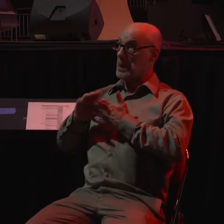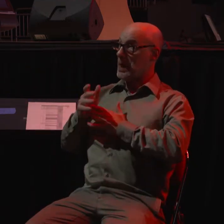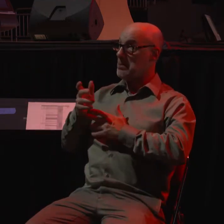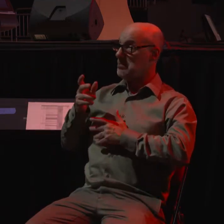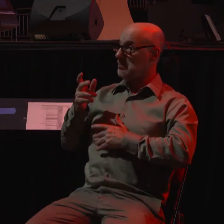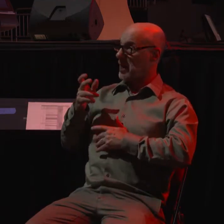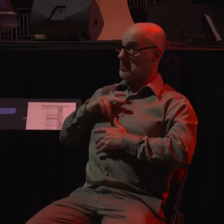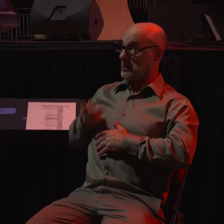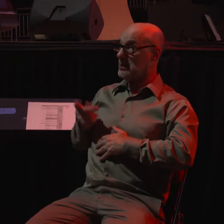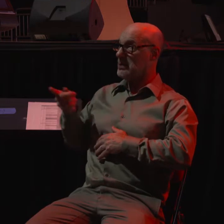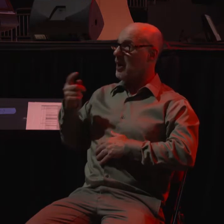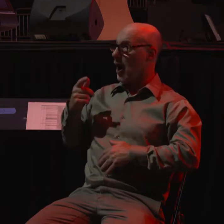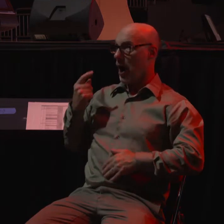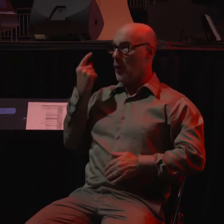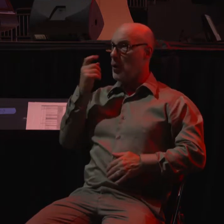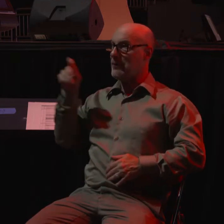of stupidness is that?